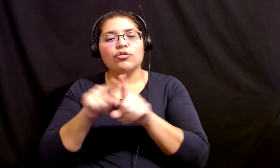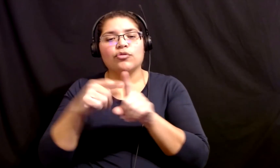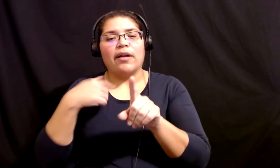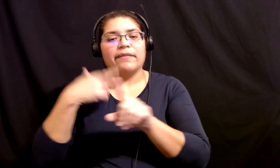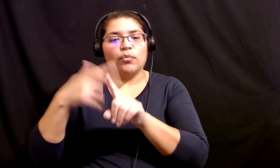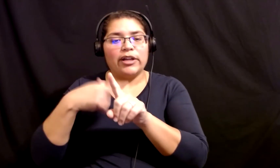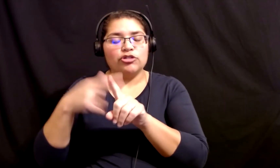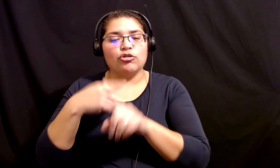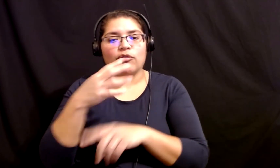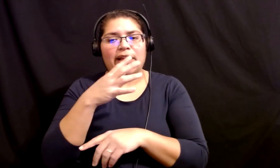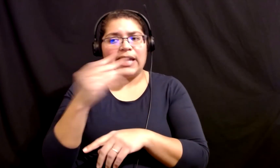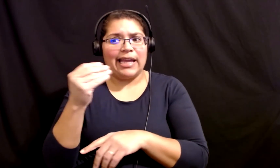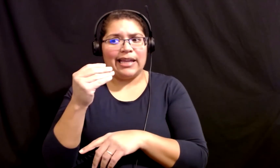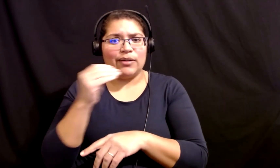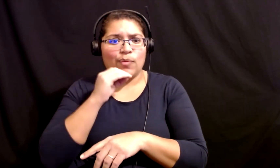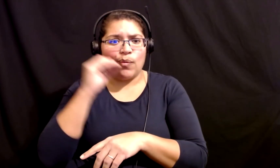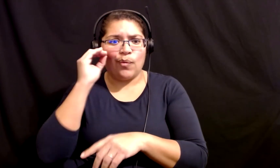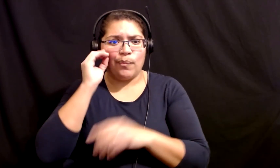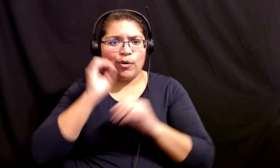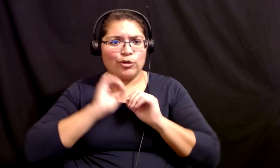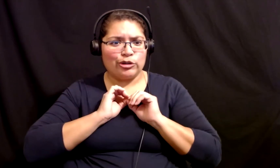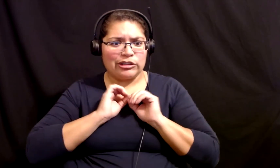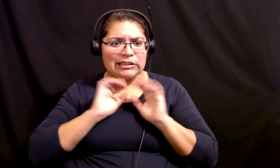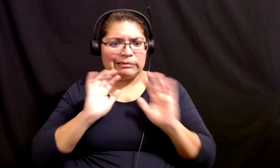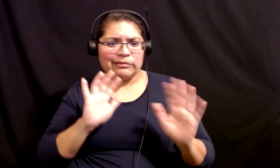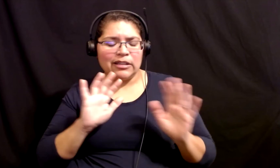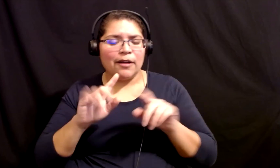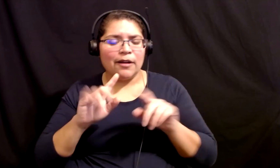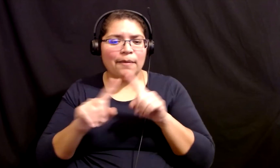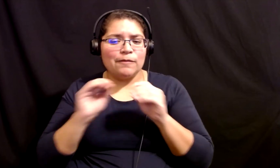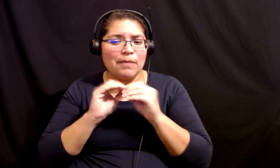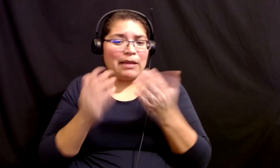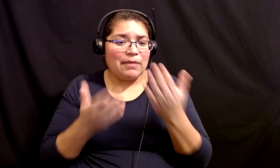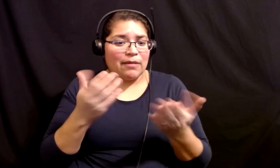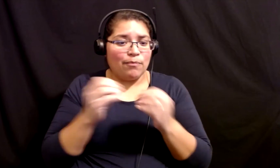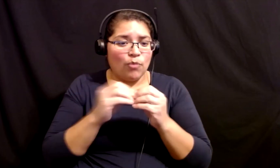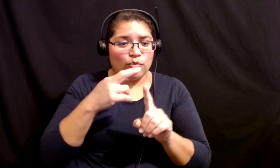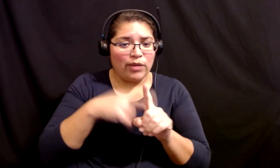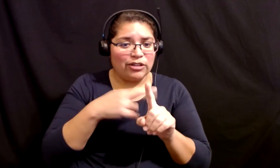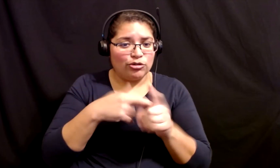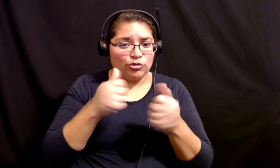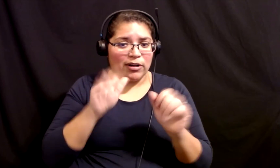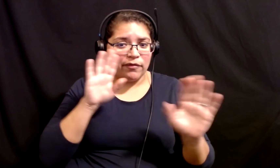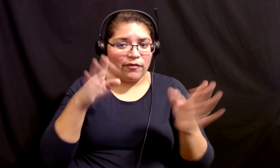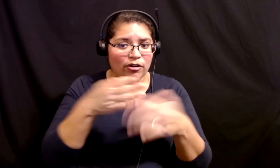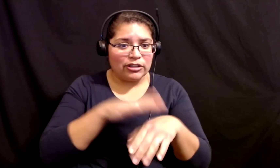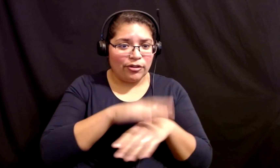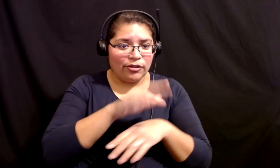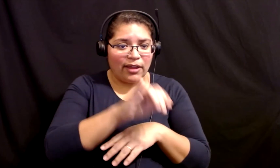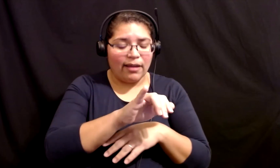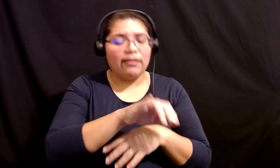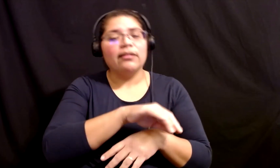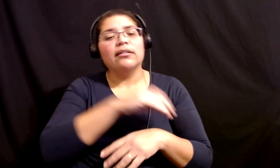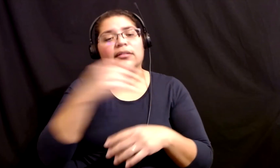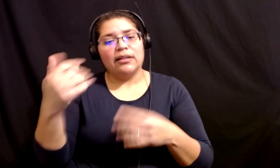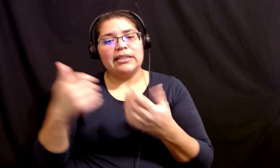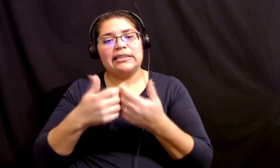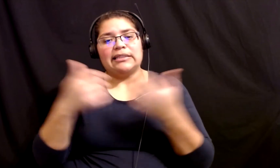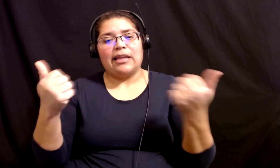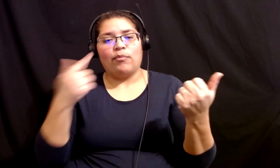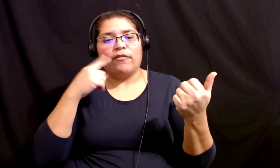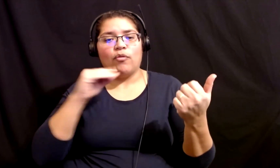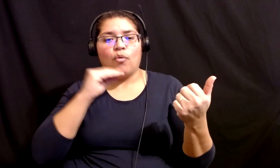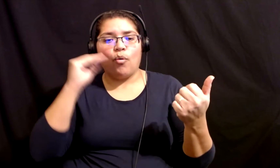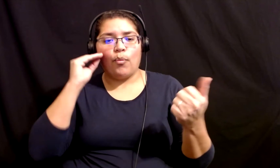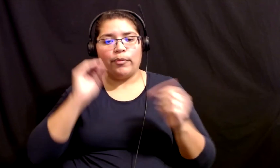and home ownership, I think, although maybe it's just rental, trying to focus on that. And then we've got the separate one for home